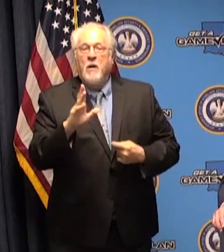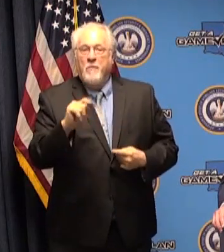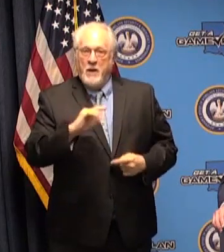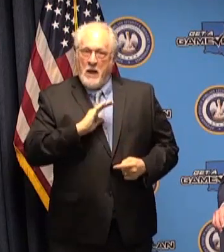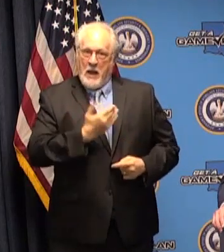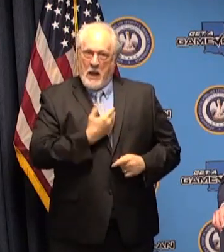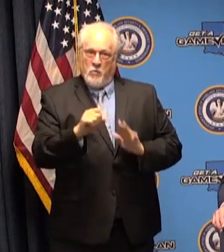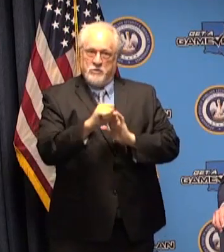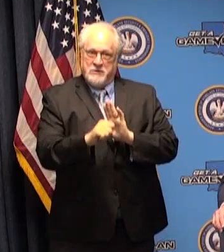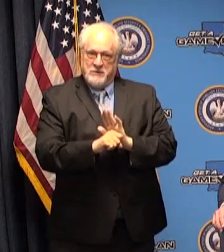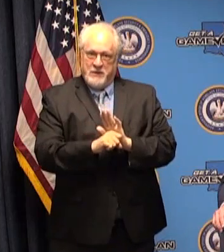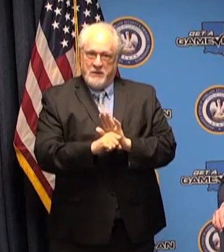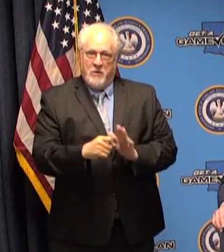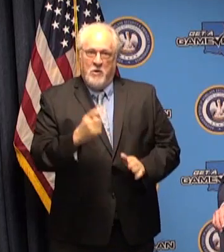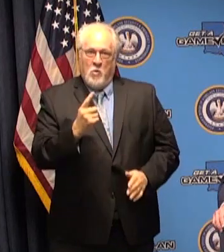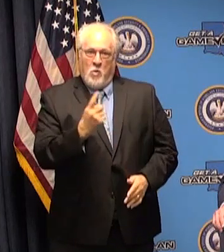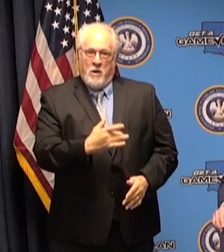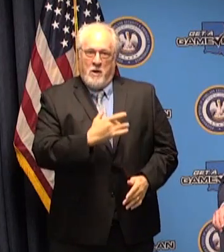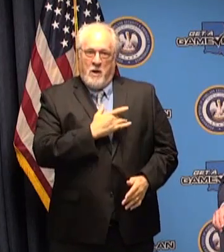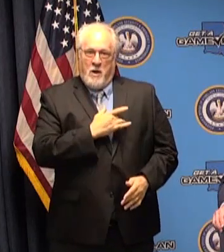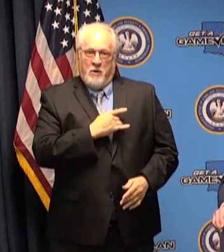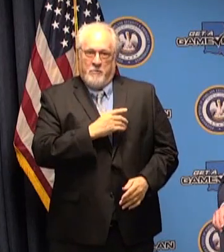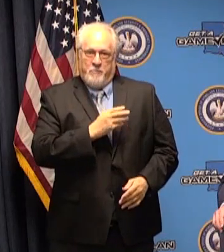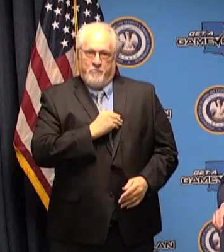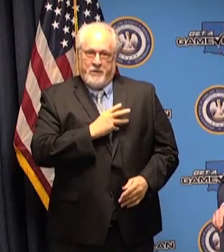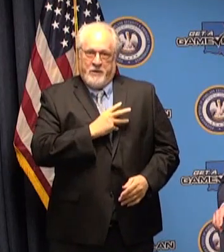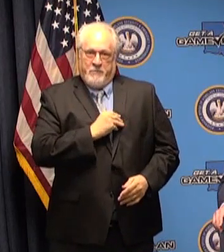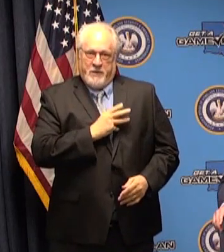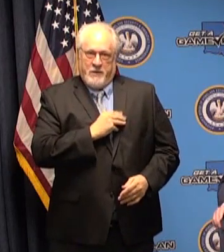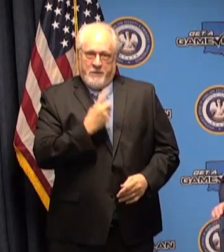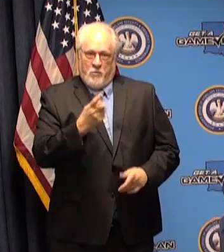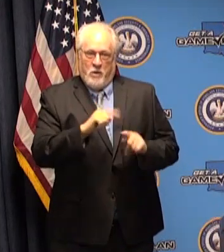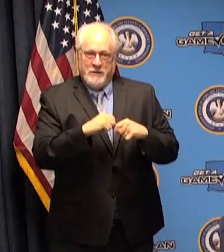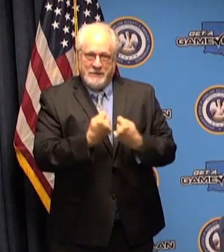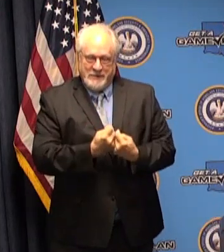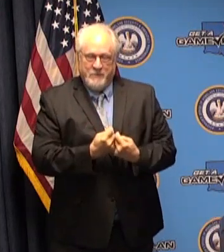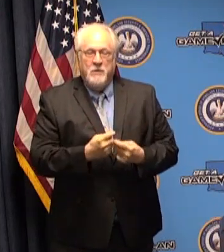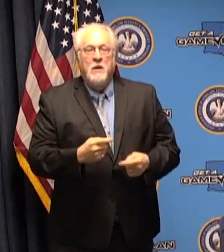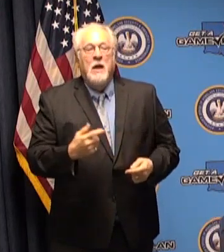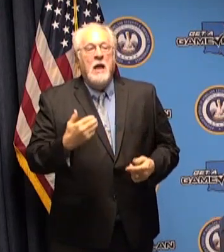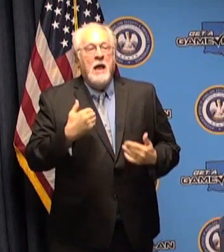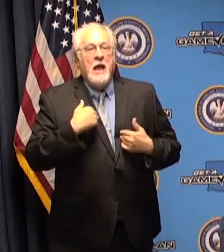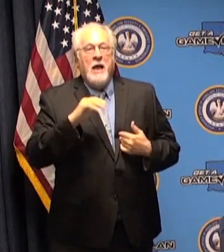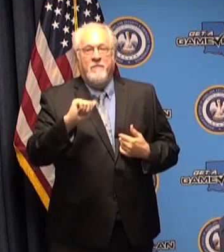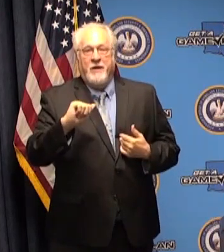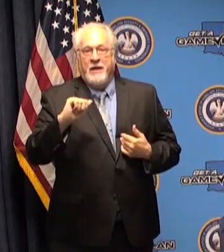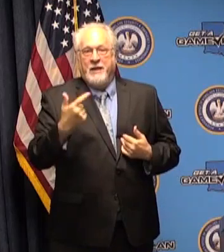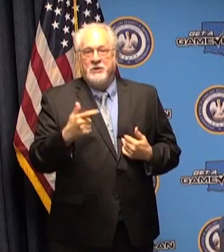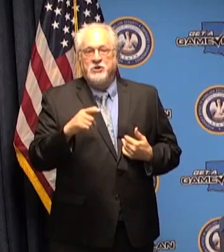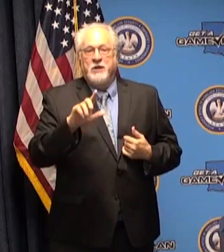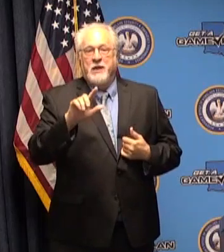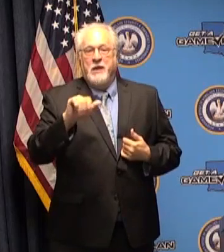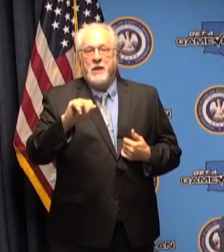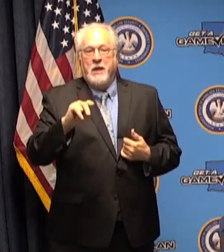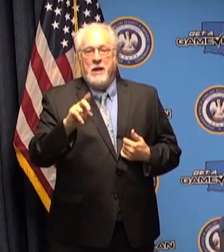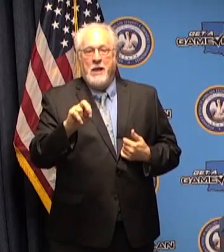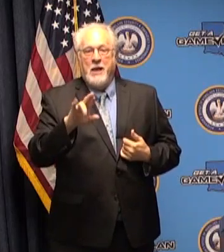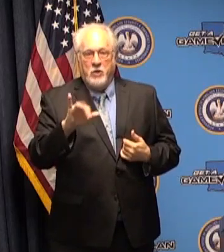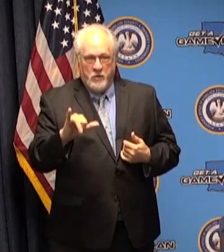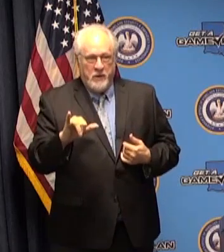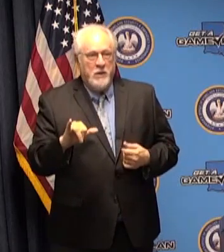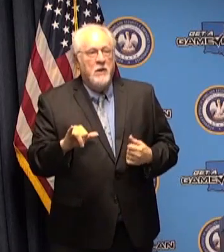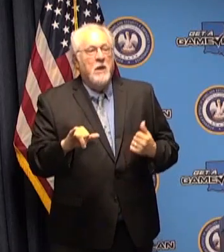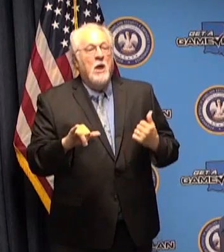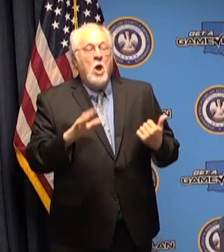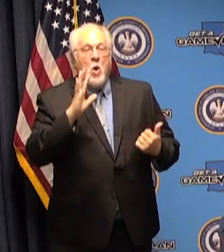our state, one heartbeat and one team. We also have Attorney General Jeff Landry. I appreciate him being with us today. He's